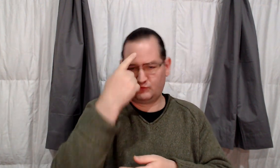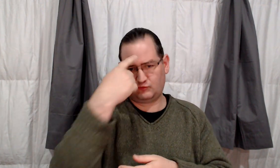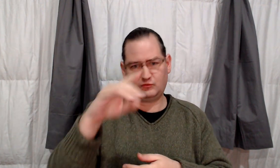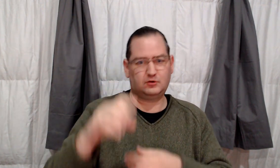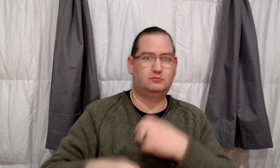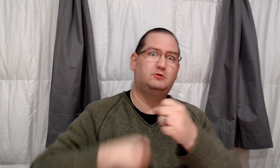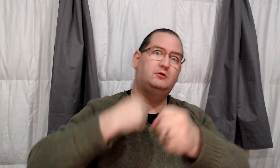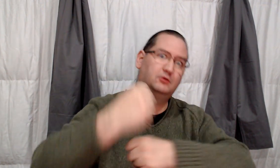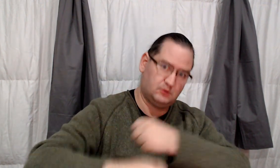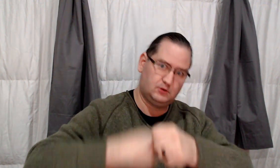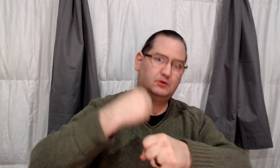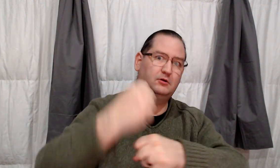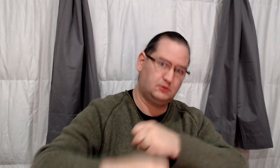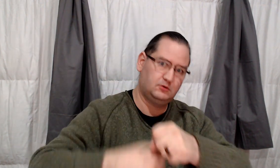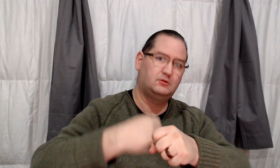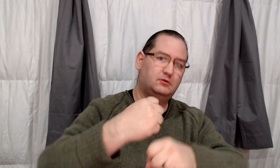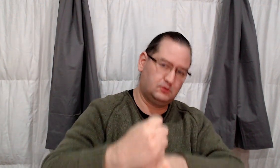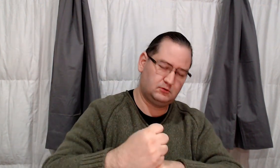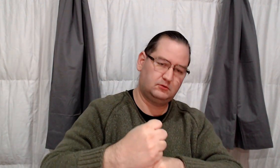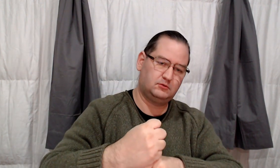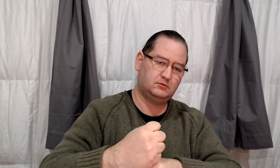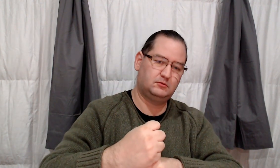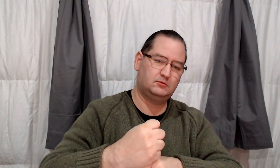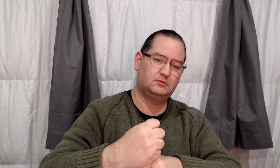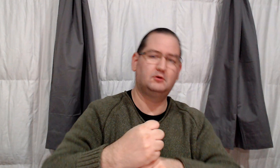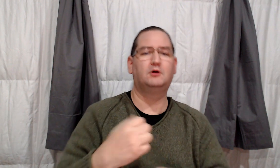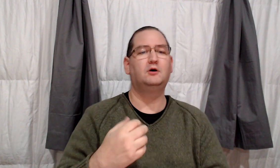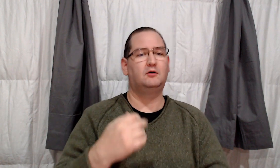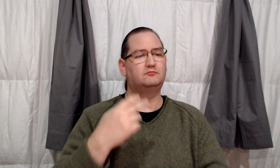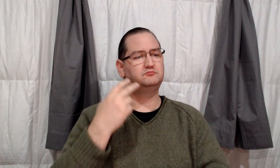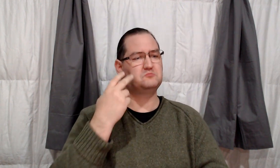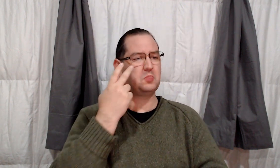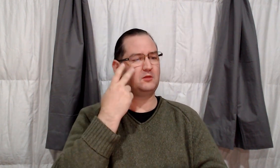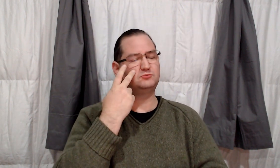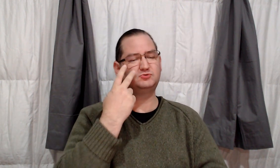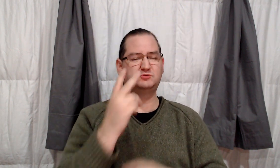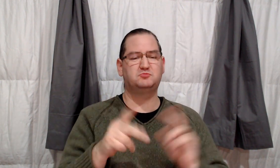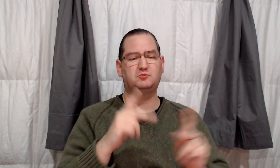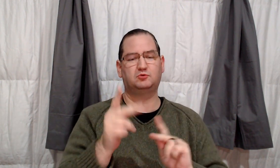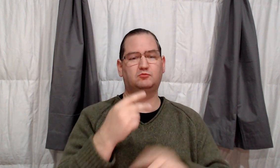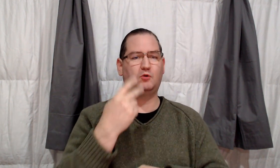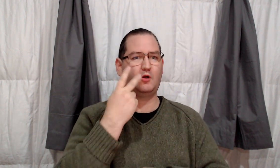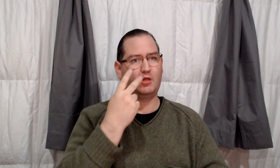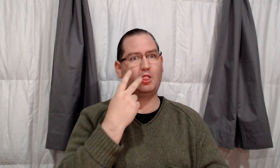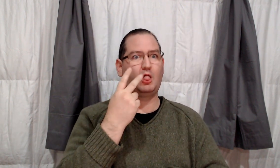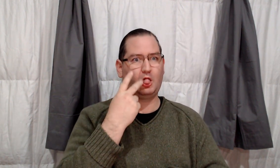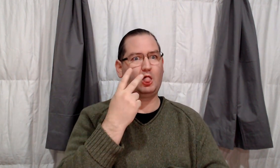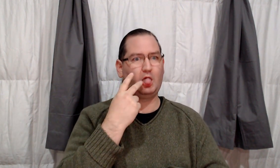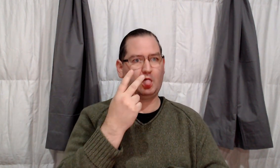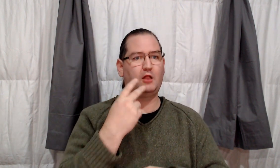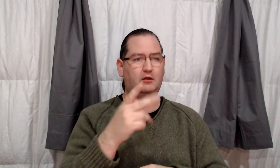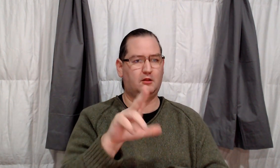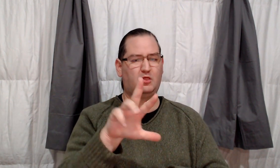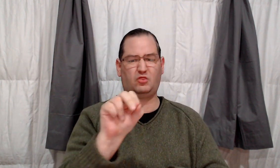I see people who smoke 30 cigarettes a day. And some of them have smoked 30 cigarettes a day for 30